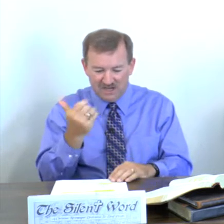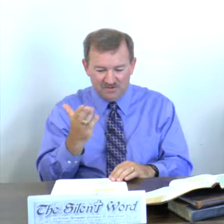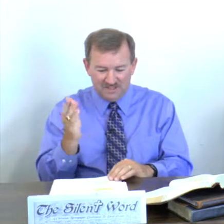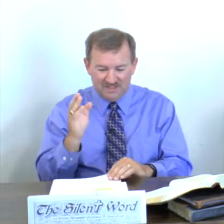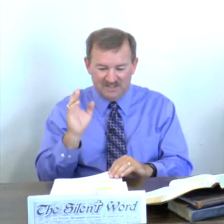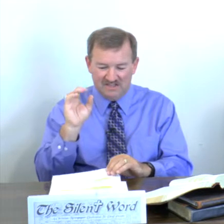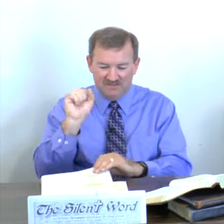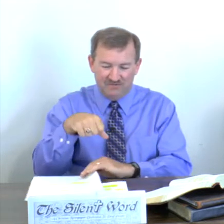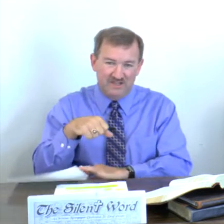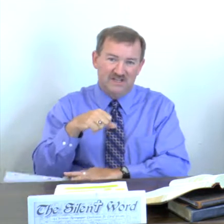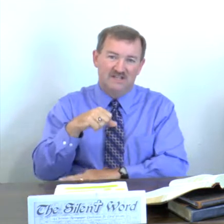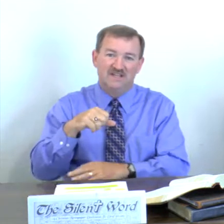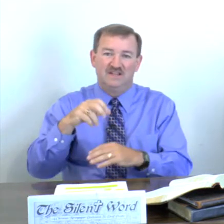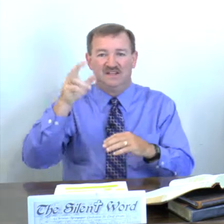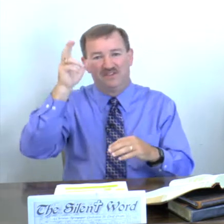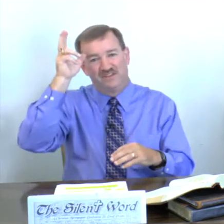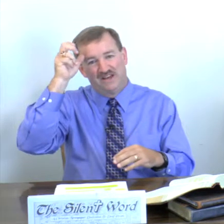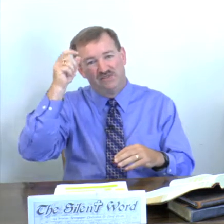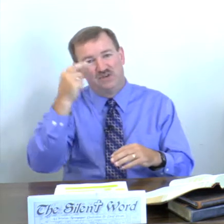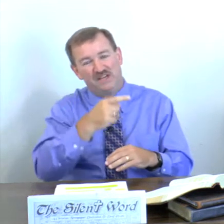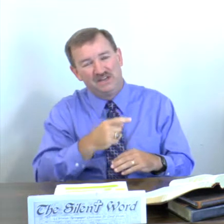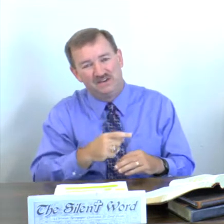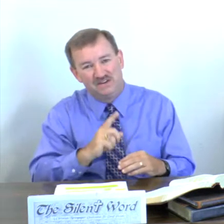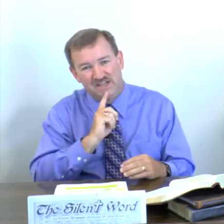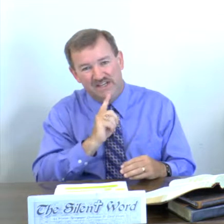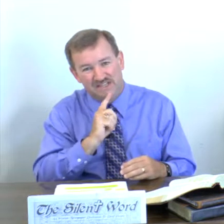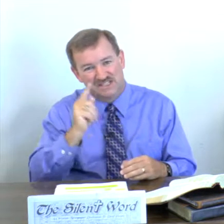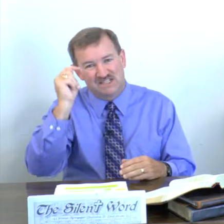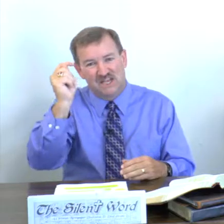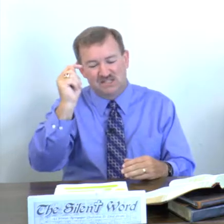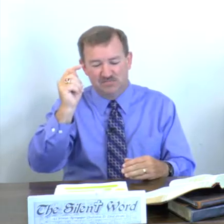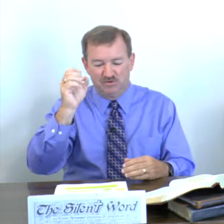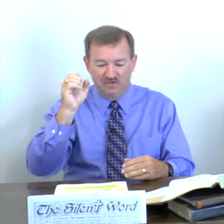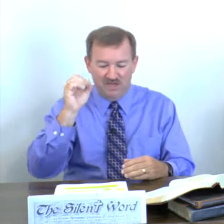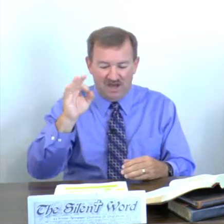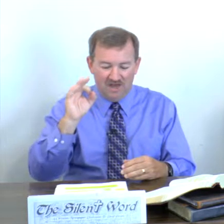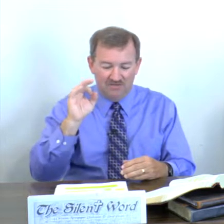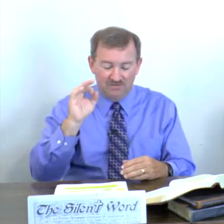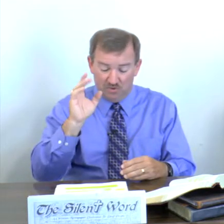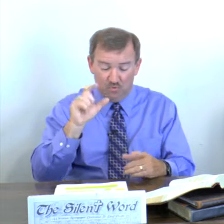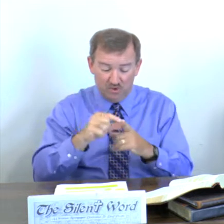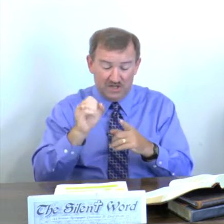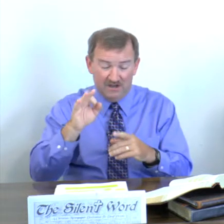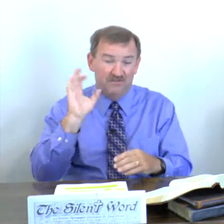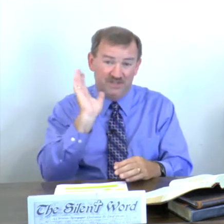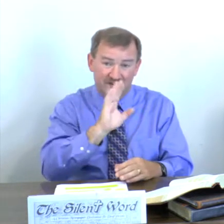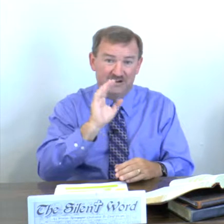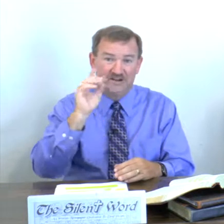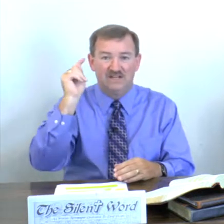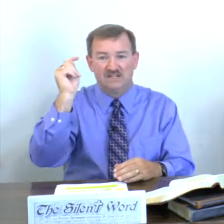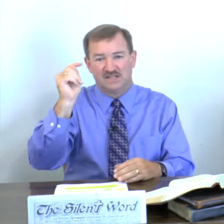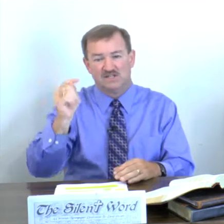other thing that defeated the devil here is the testimony of the word of their